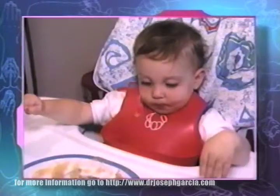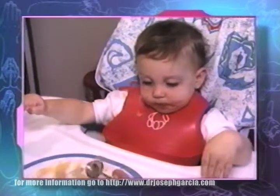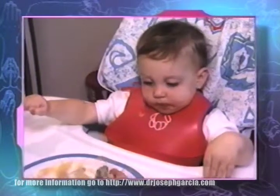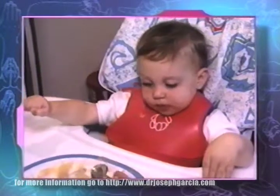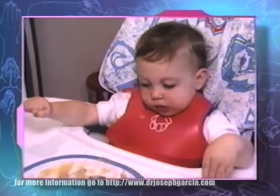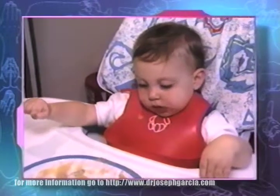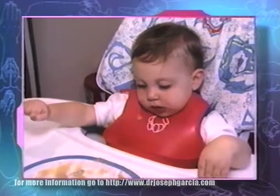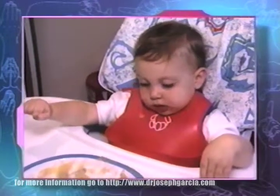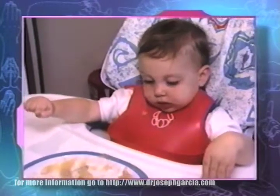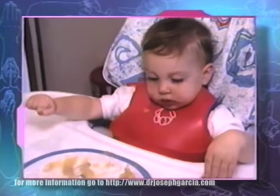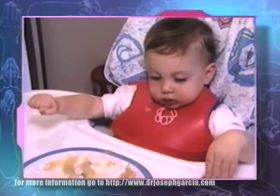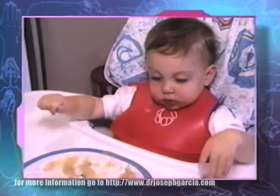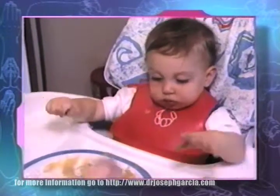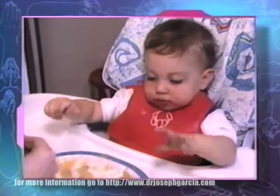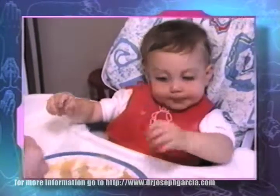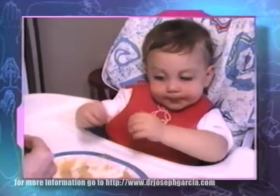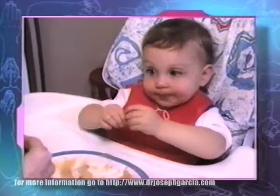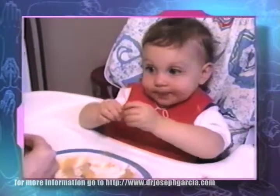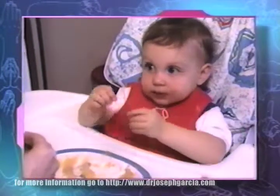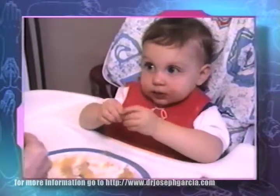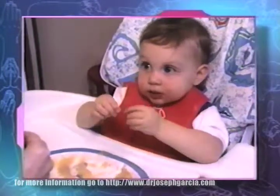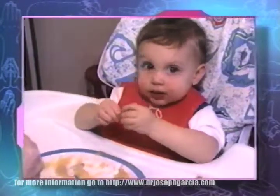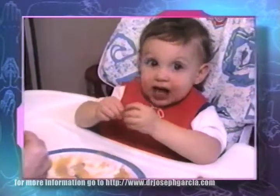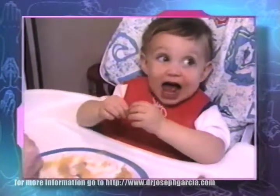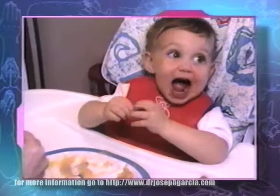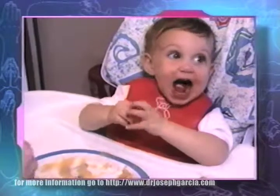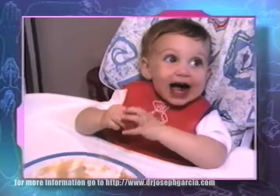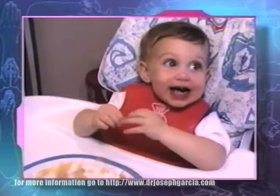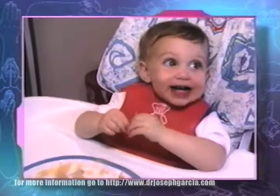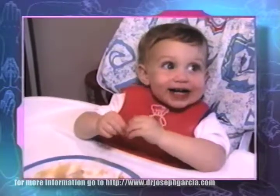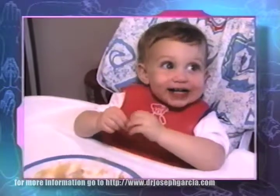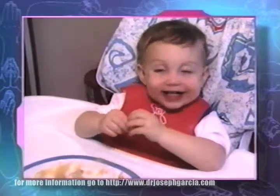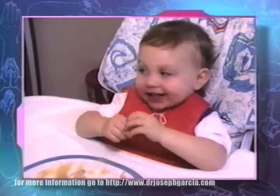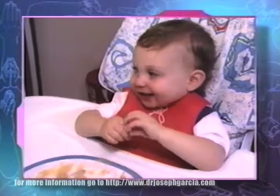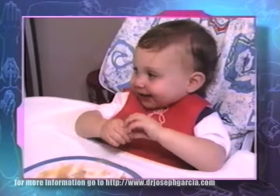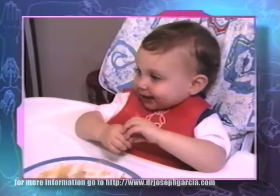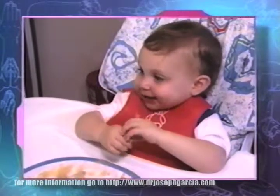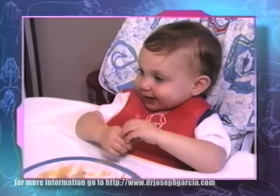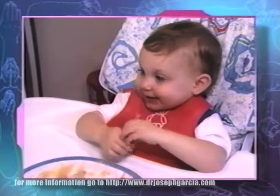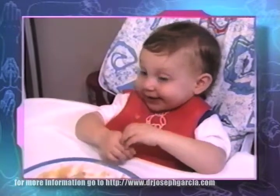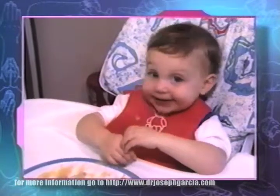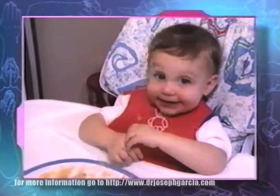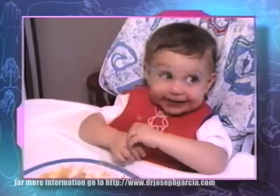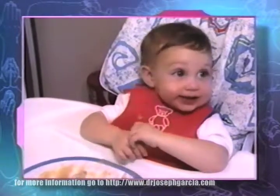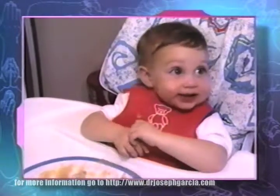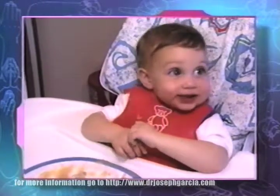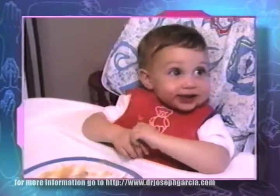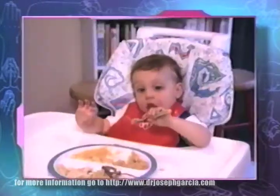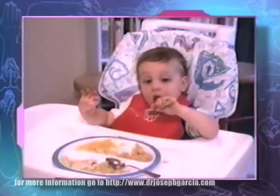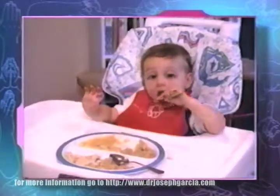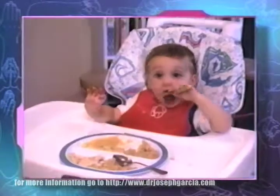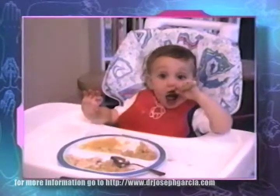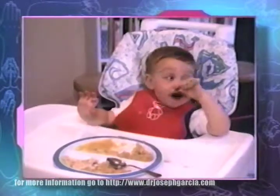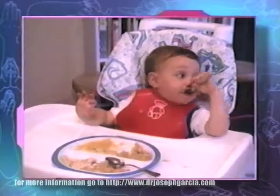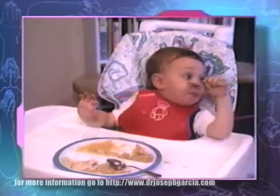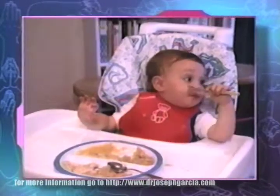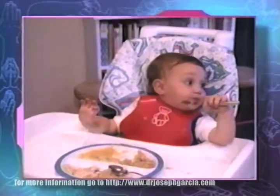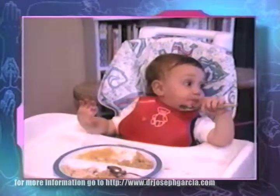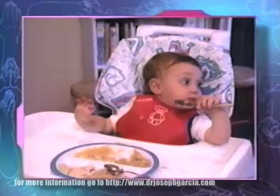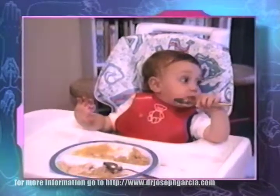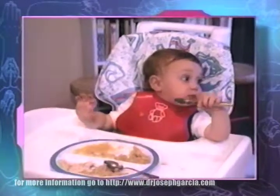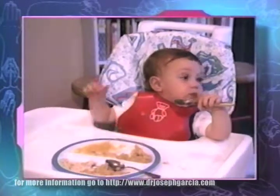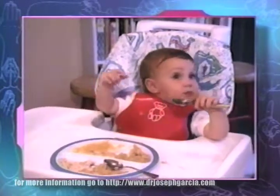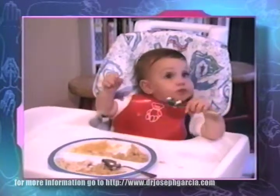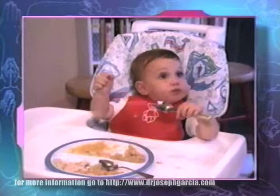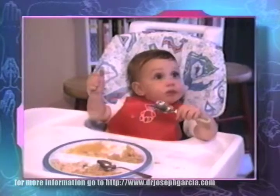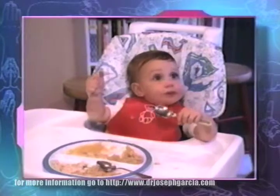Want more applesauce? Want more? More applesauce. Yeah, okay. Yes. Perfect